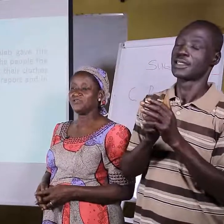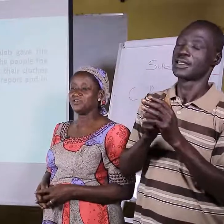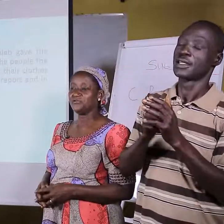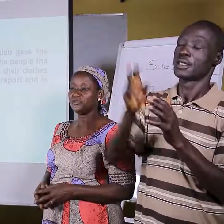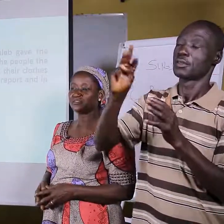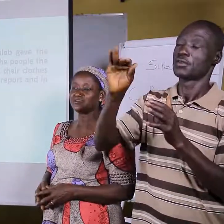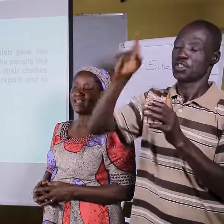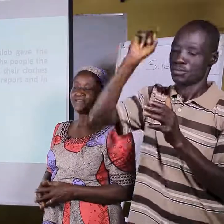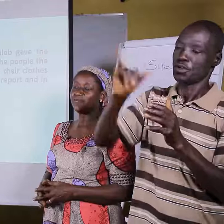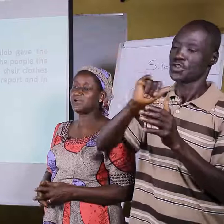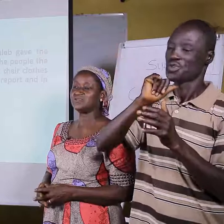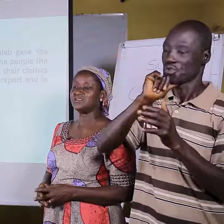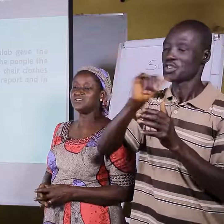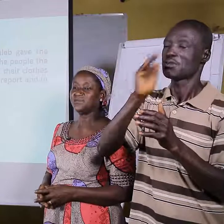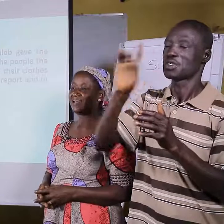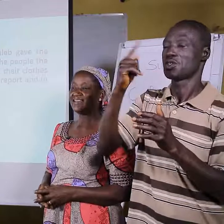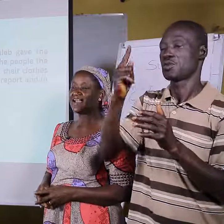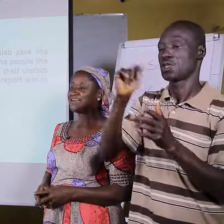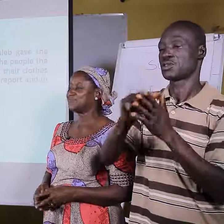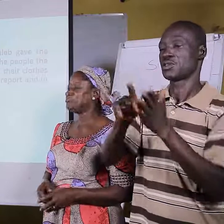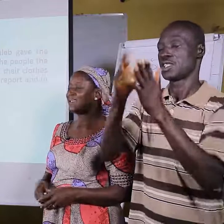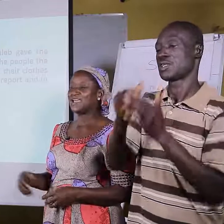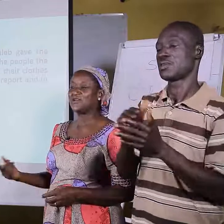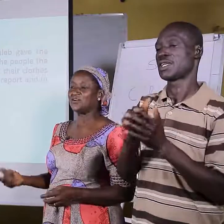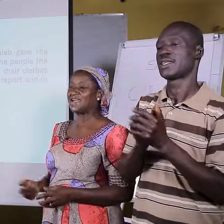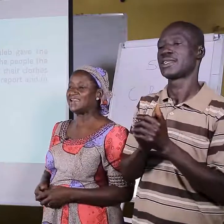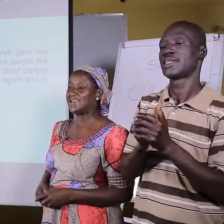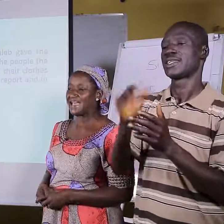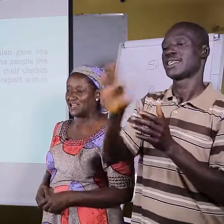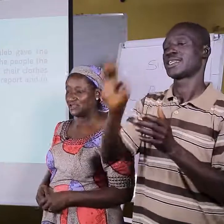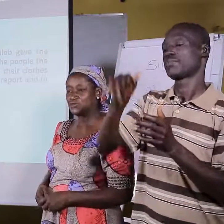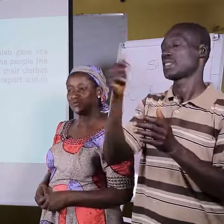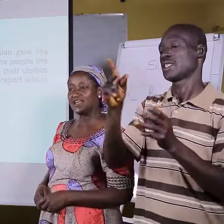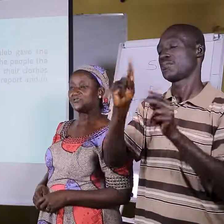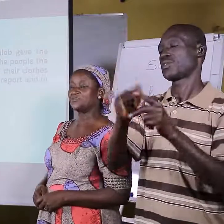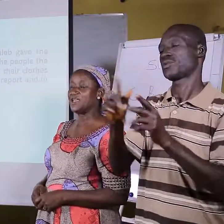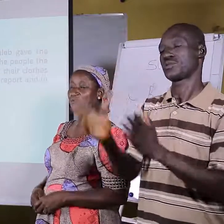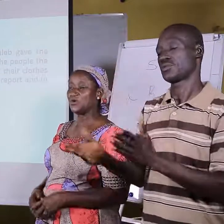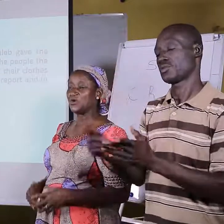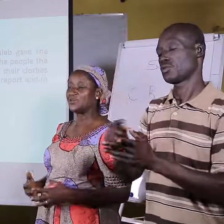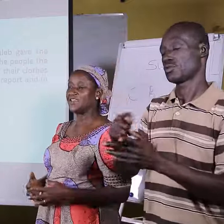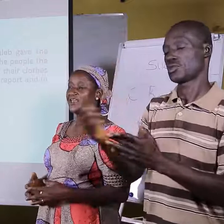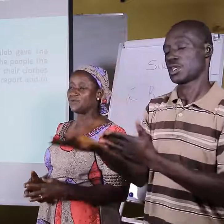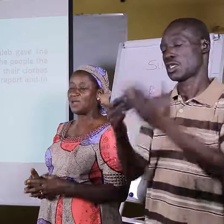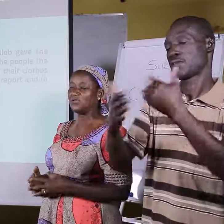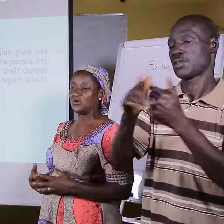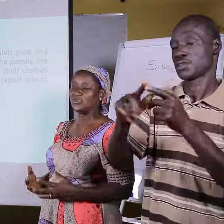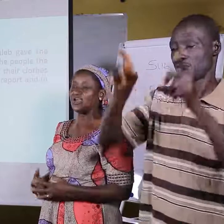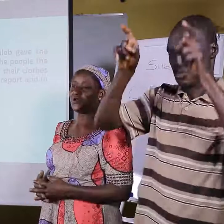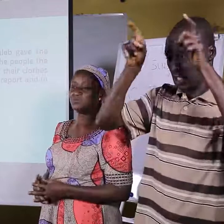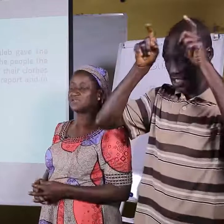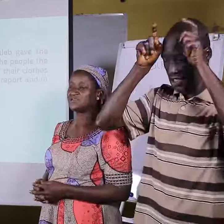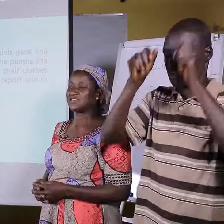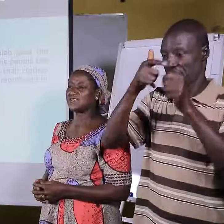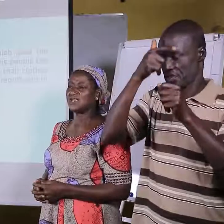If he refuses to take them back to Egypt, they can pick any other leader to to do that for them, on them, I mean on